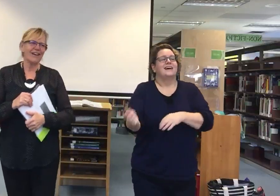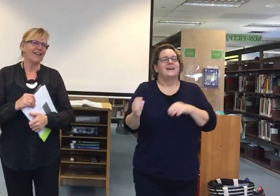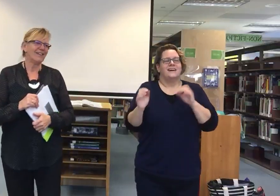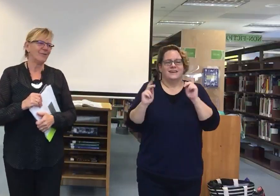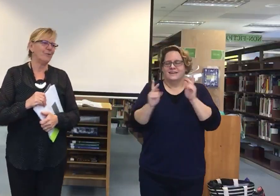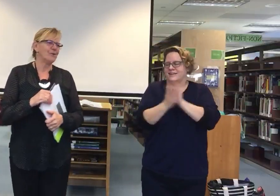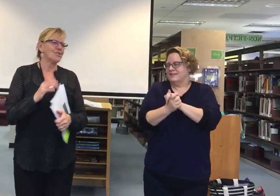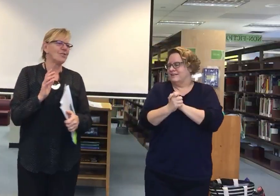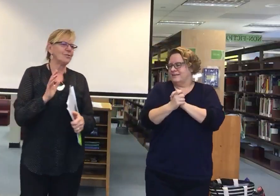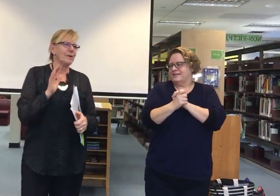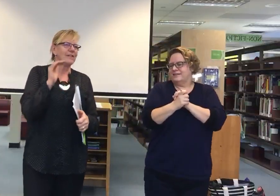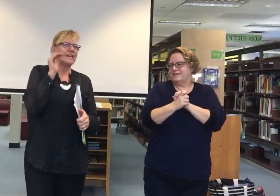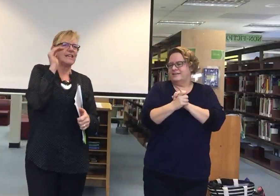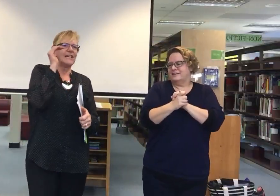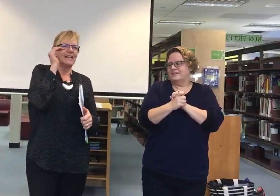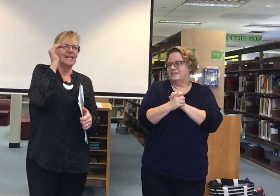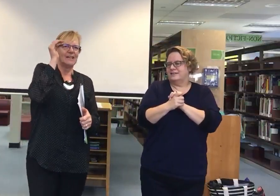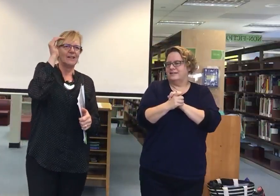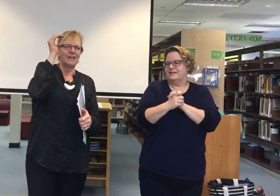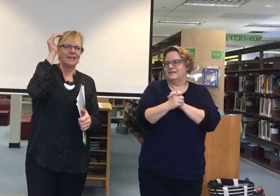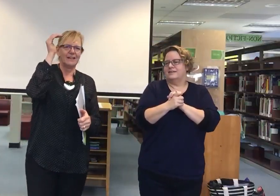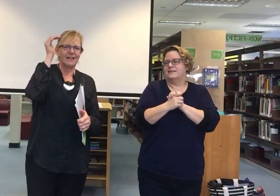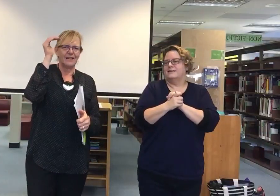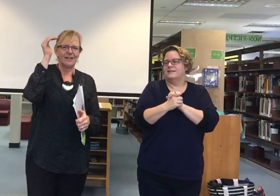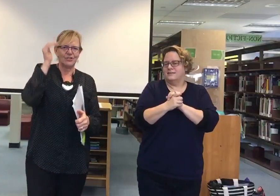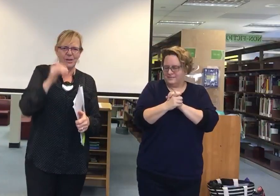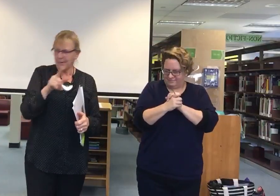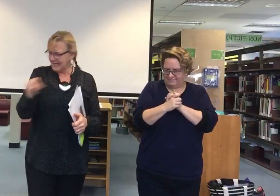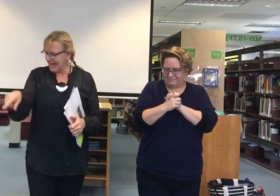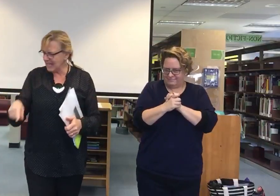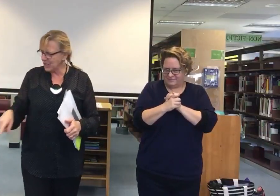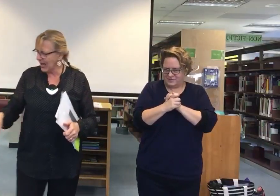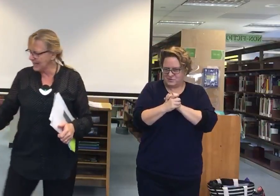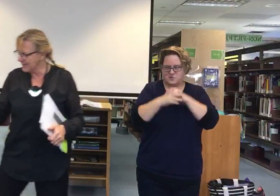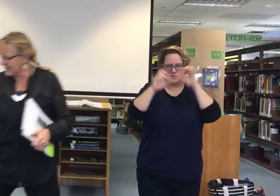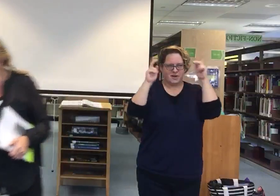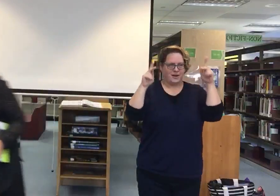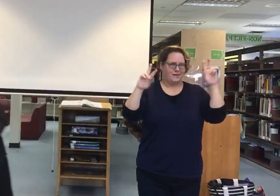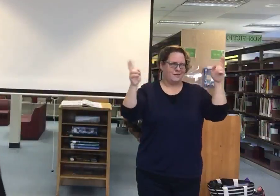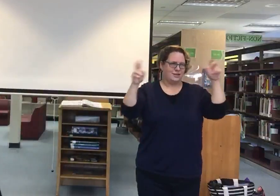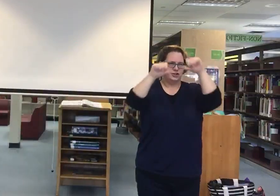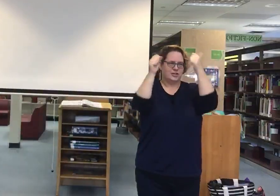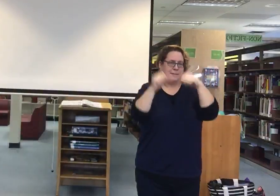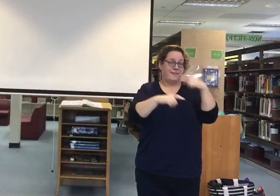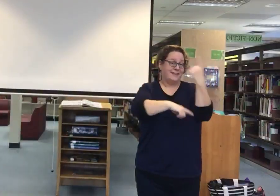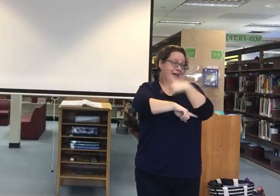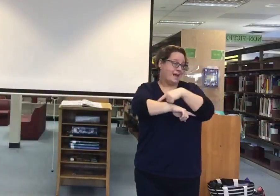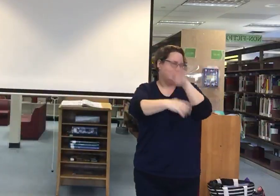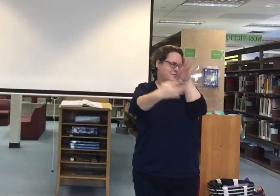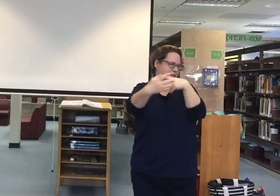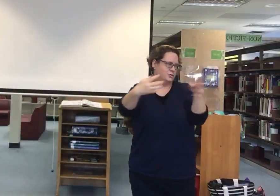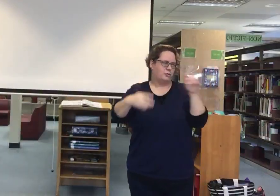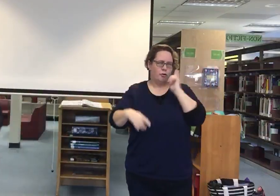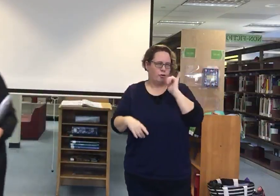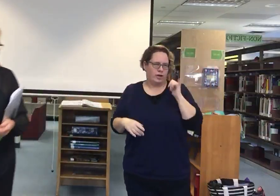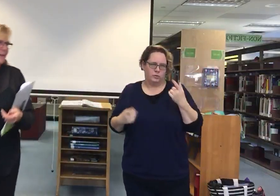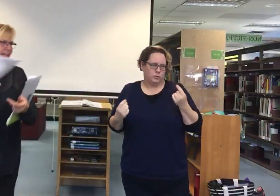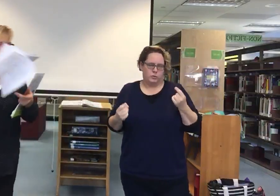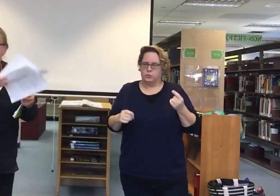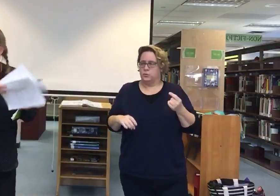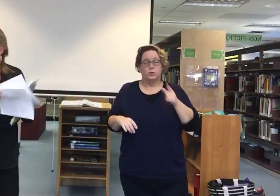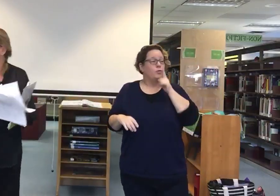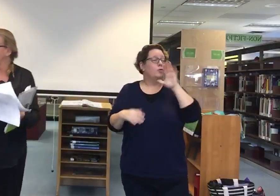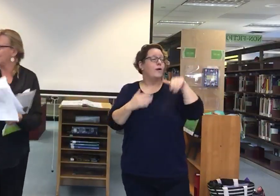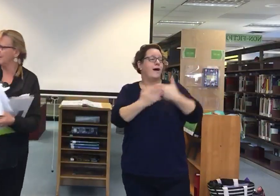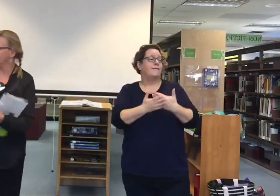now we'll start with the shape of the day as you kind of see it on here. Those that came in a little